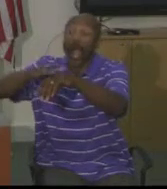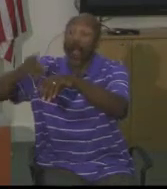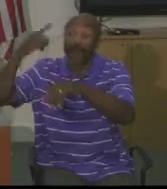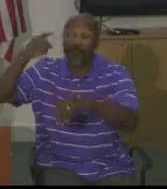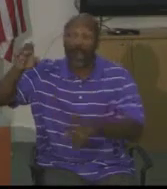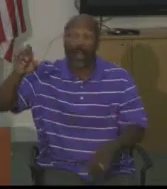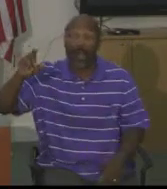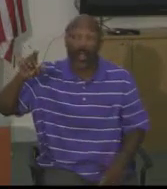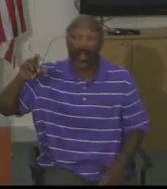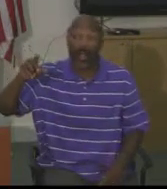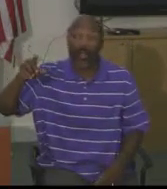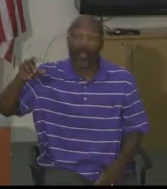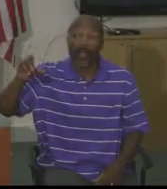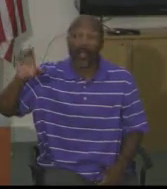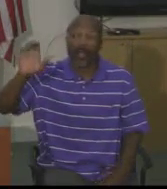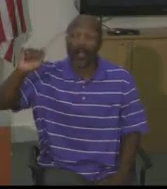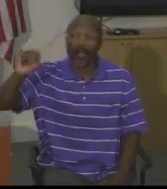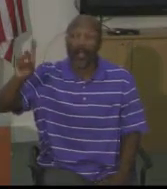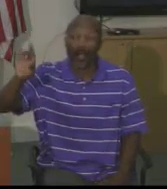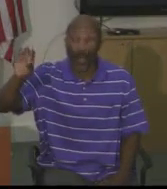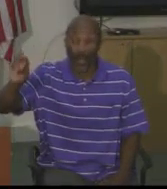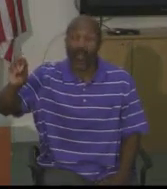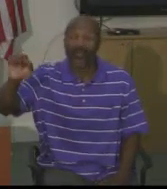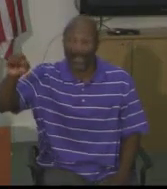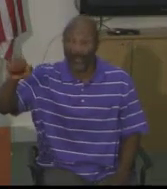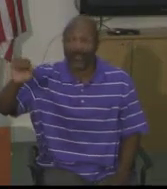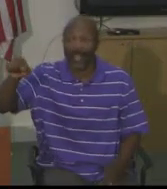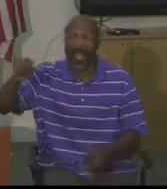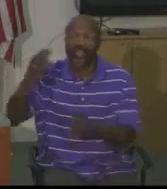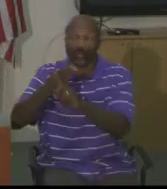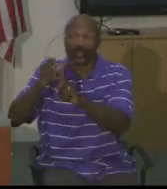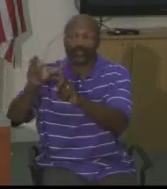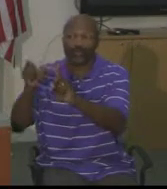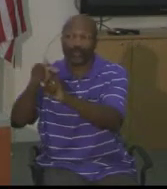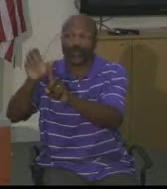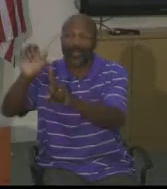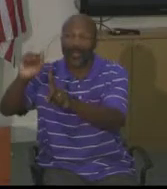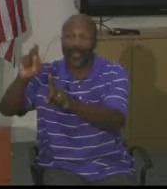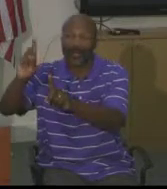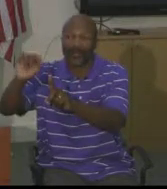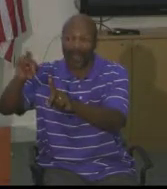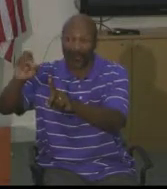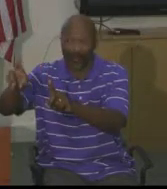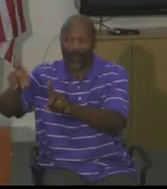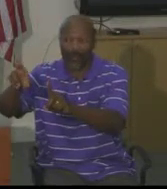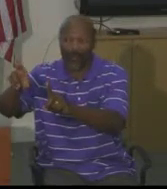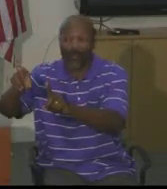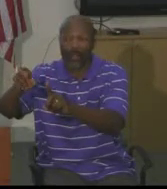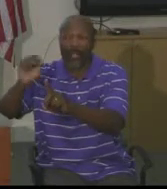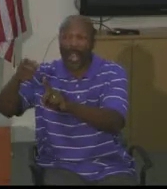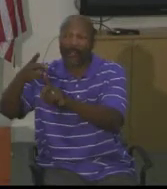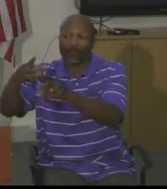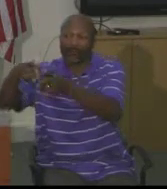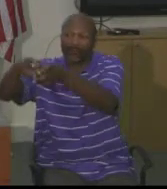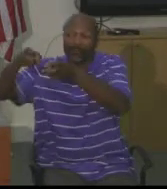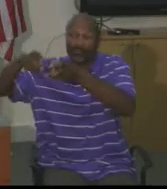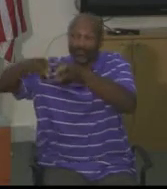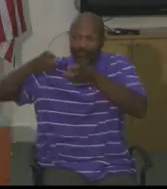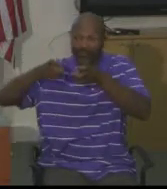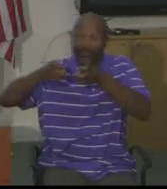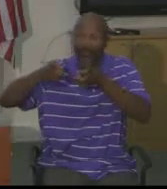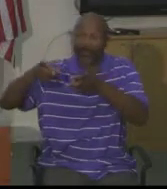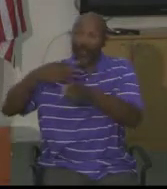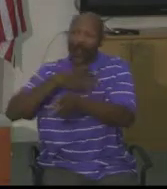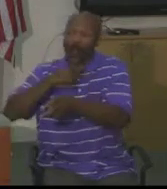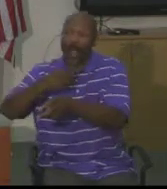audio. So you could get a cable adapter and use the audio, which is usually signified by the white and